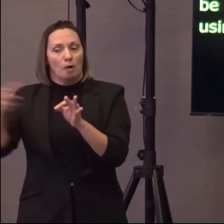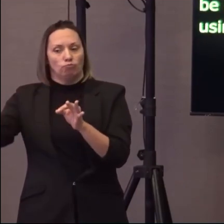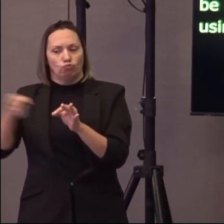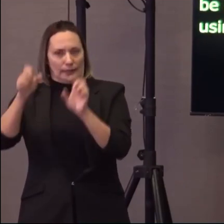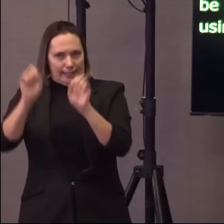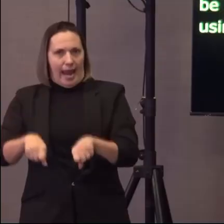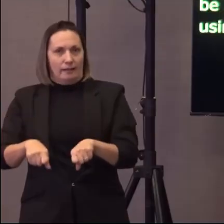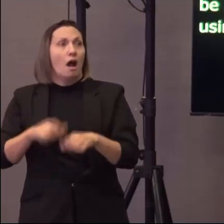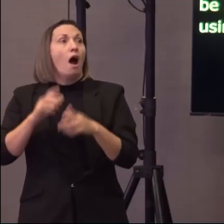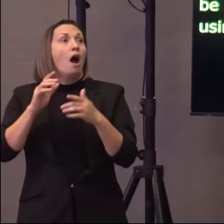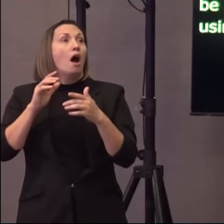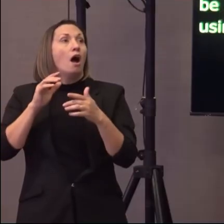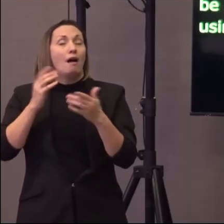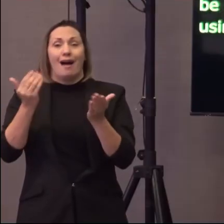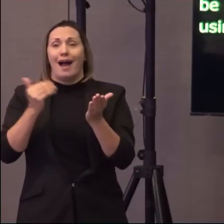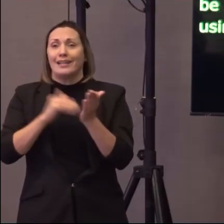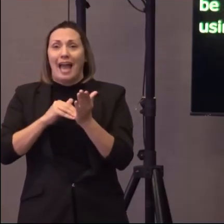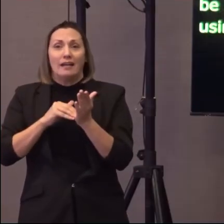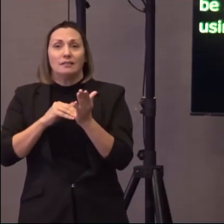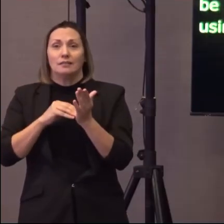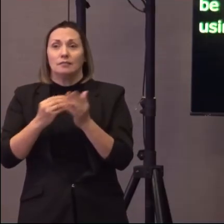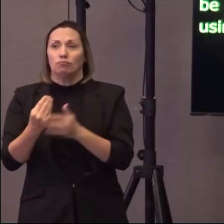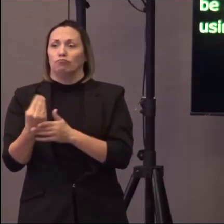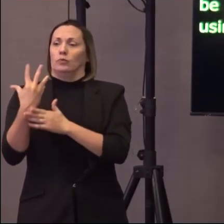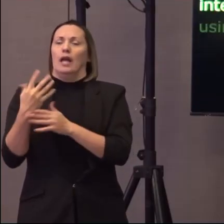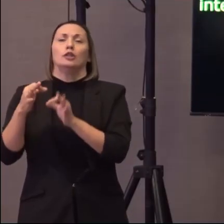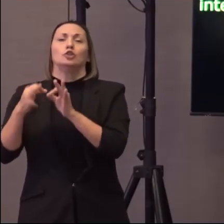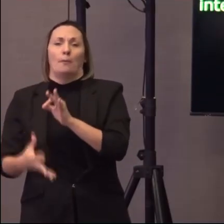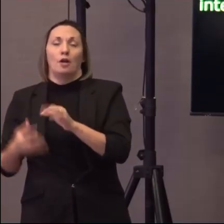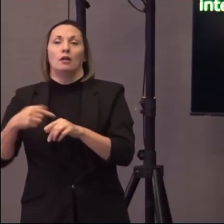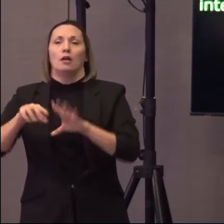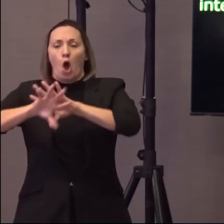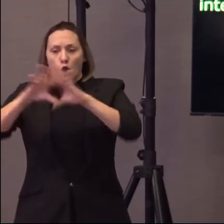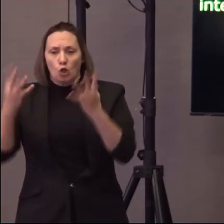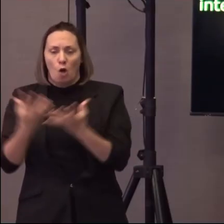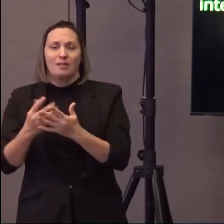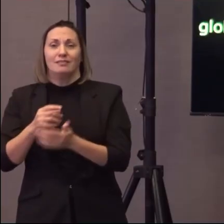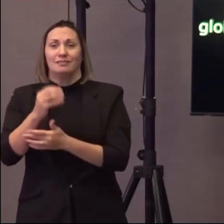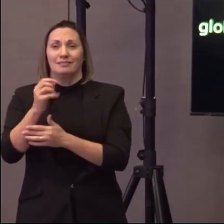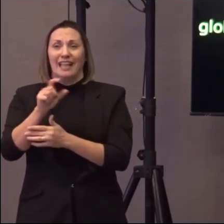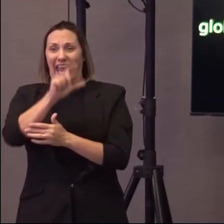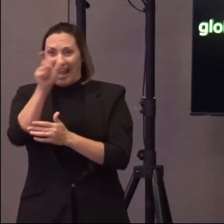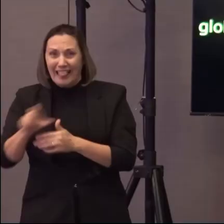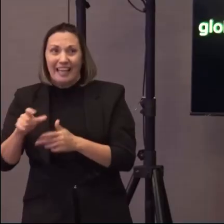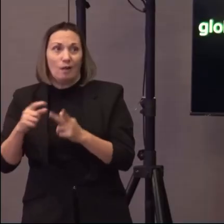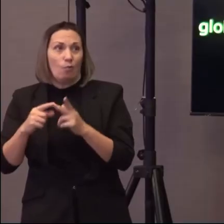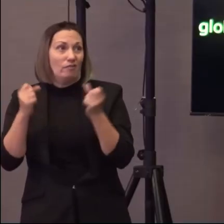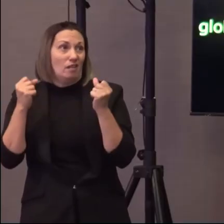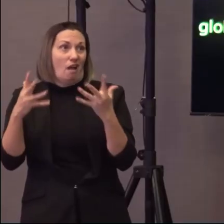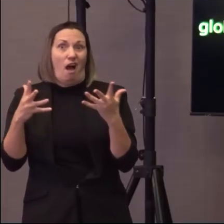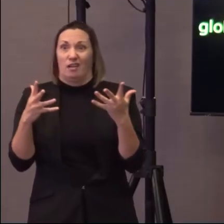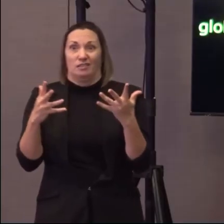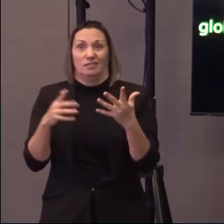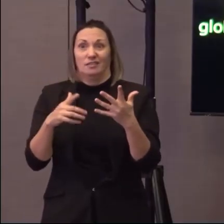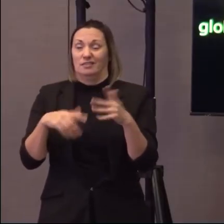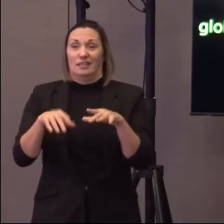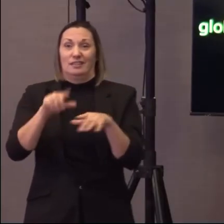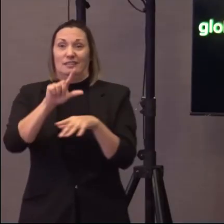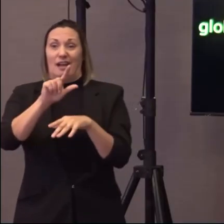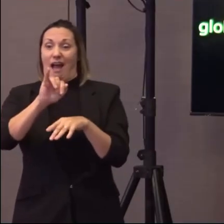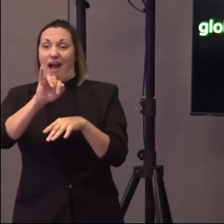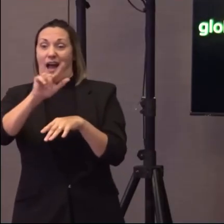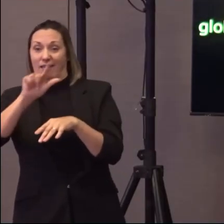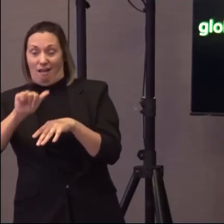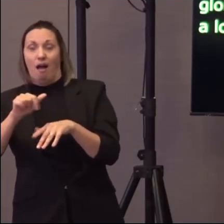because we're global, in the UK and Italy, we have a lot of ILAs in train stations and airports. We connect to